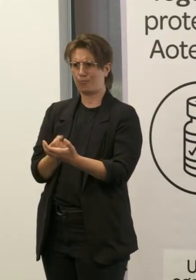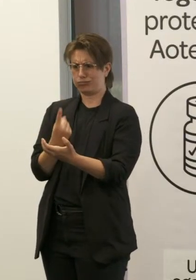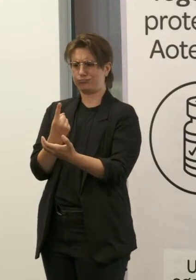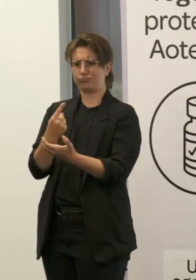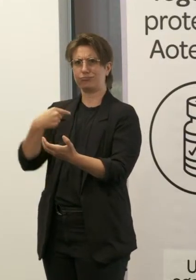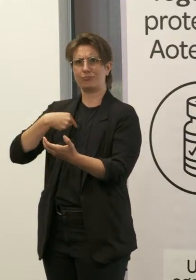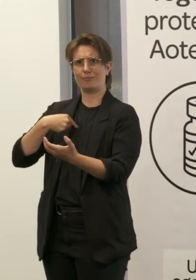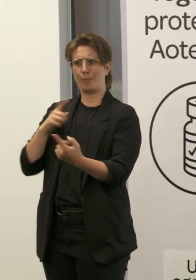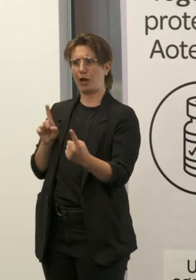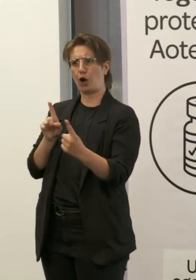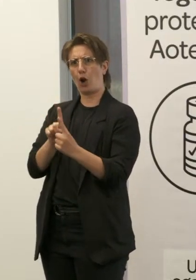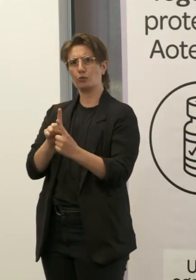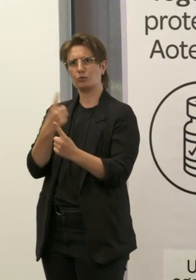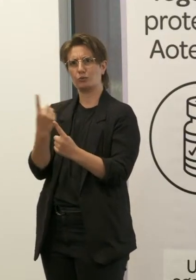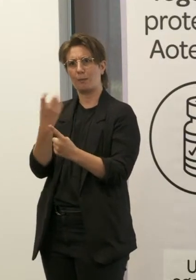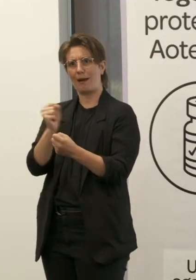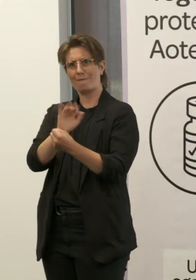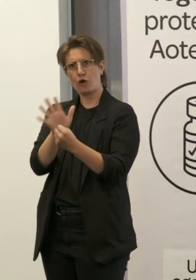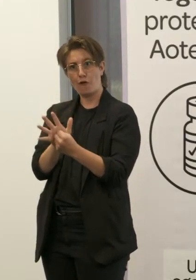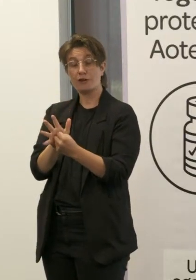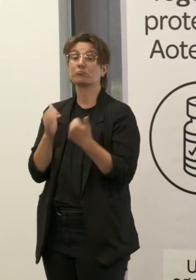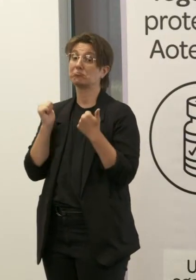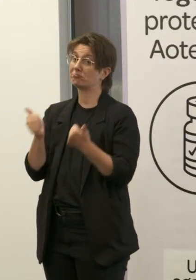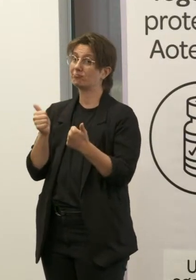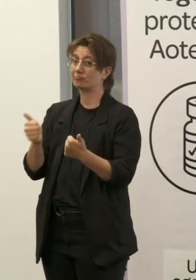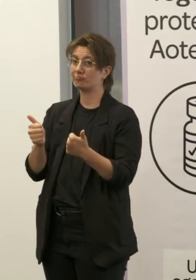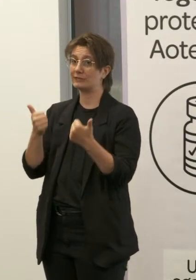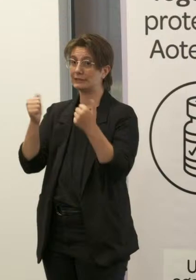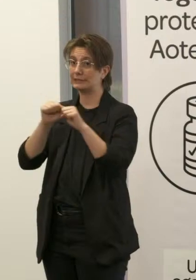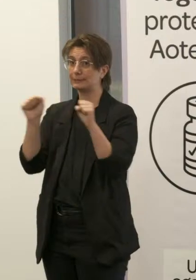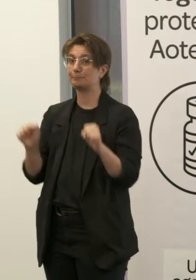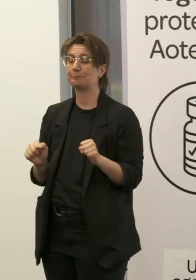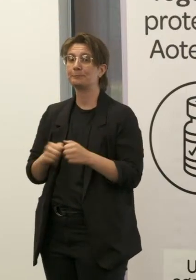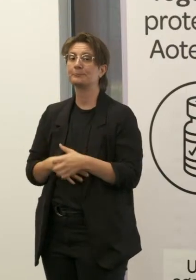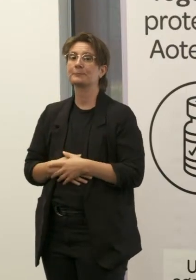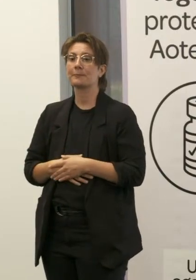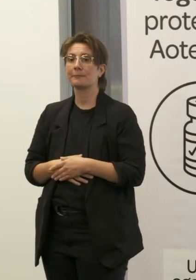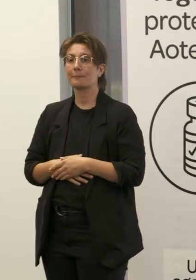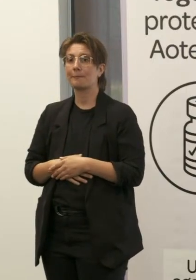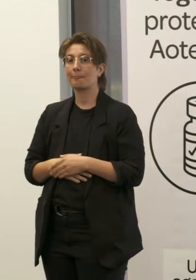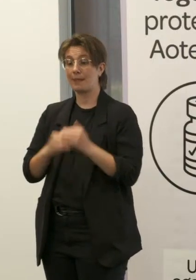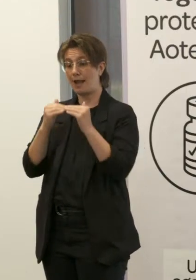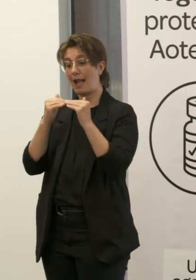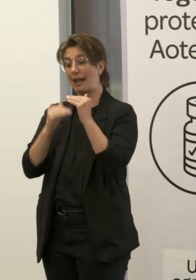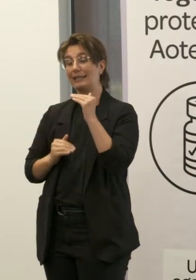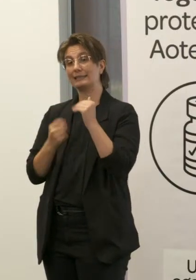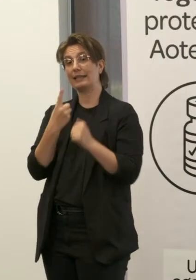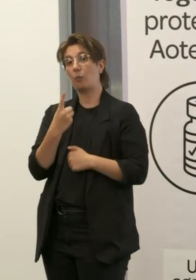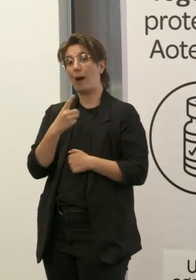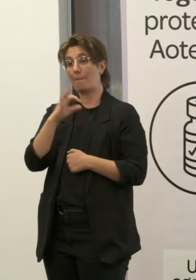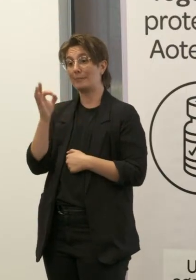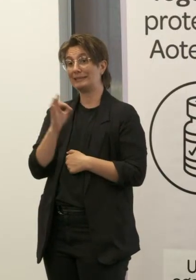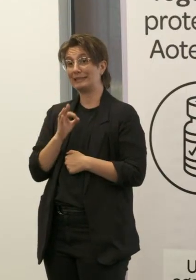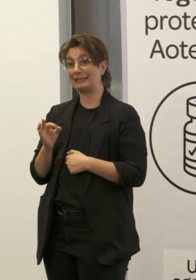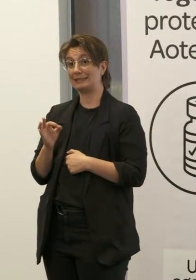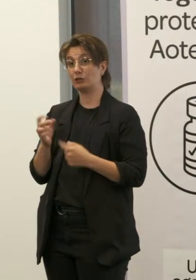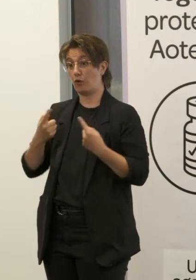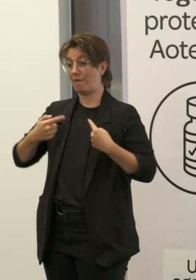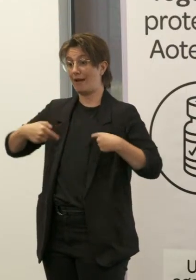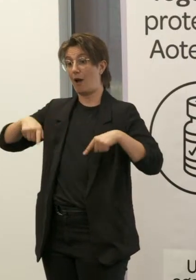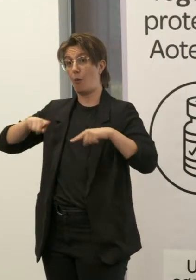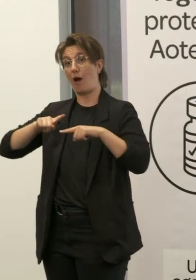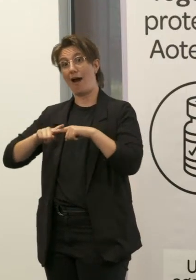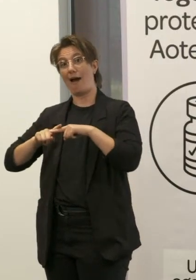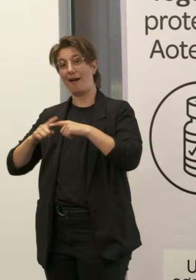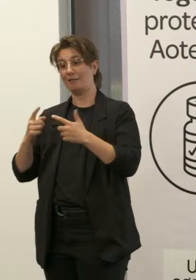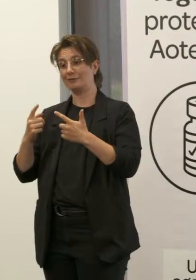Bluetooth. And overall, though, it was less than 1% of our contacts who were identified